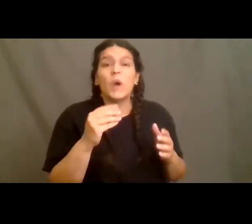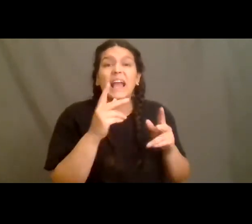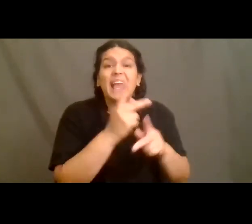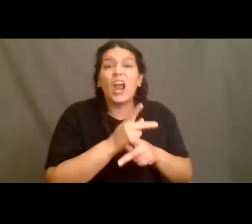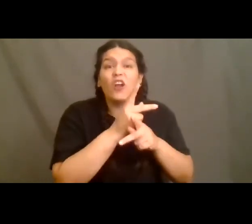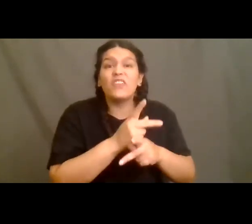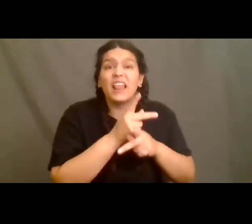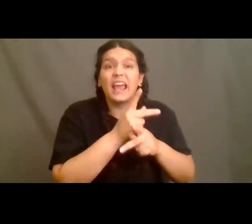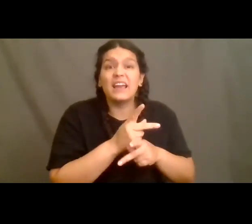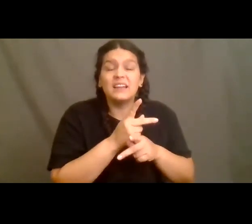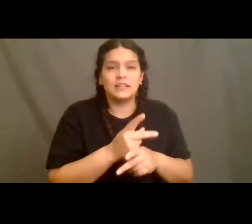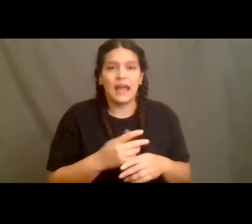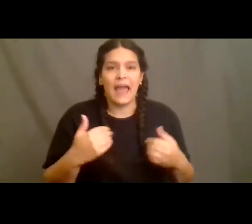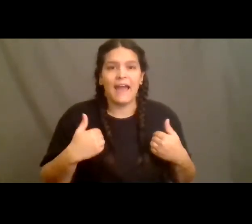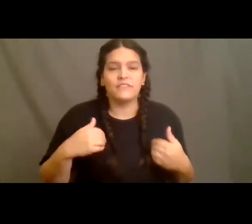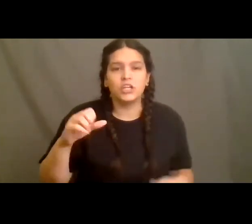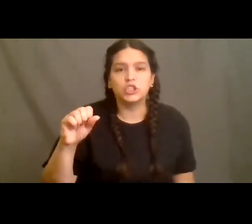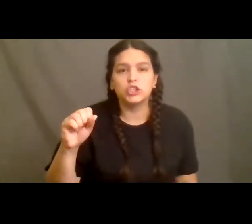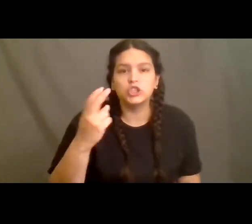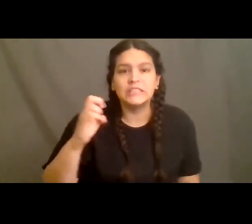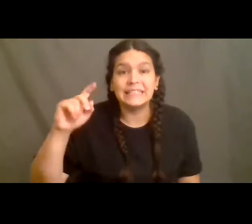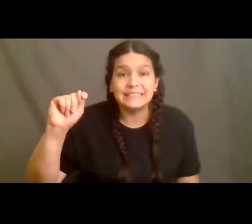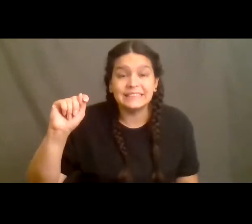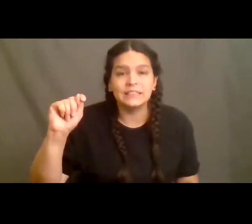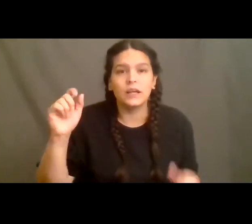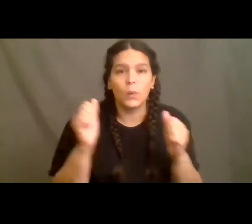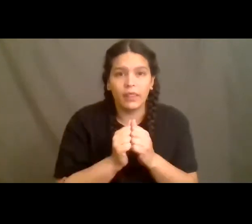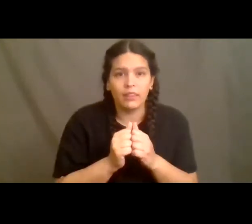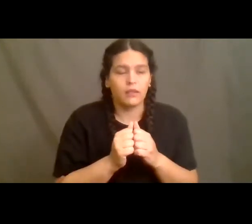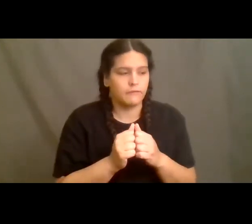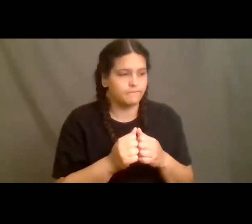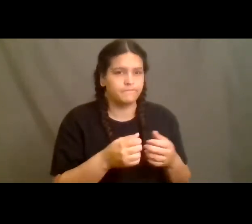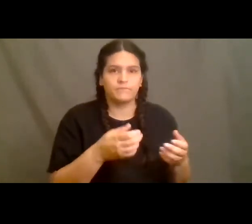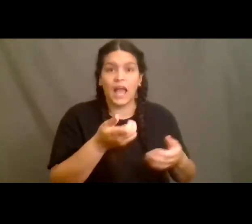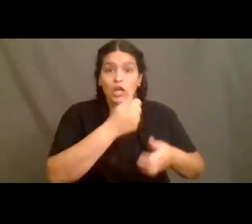drag it all the way back up to the house, or not to the house, but to the corral.